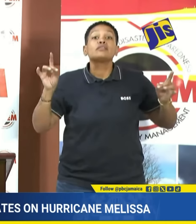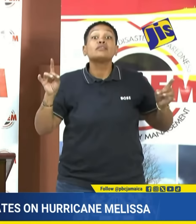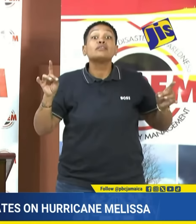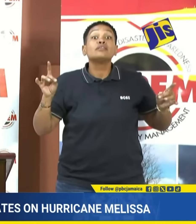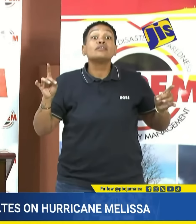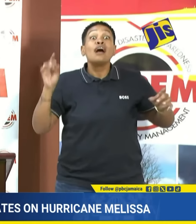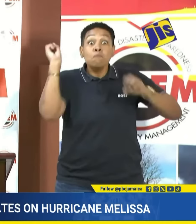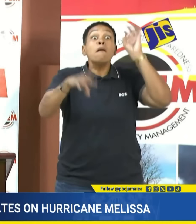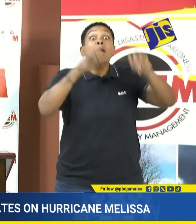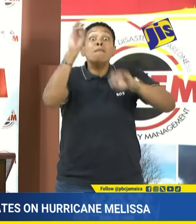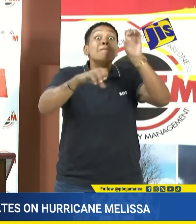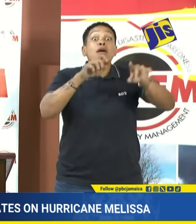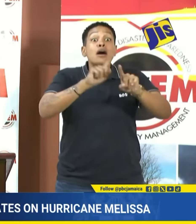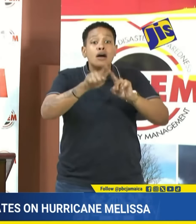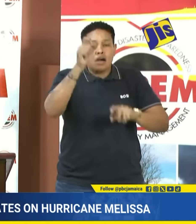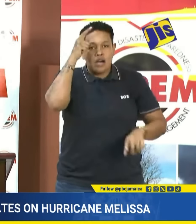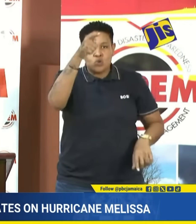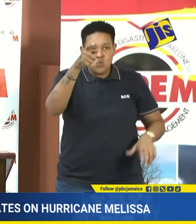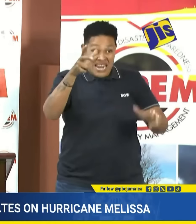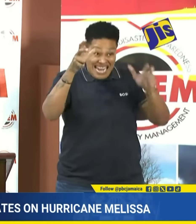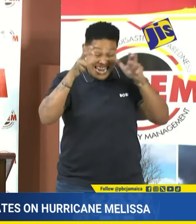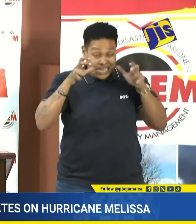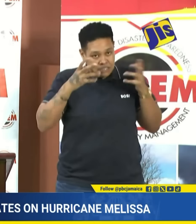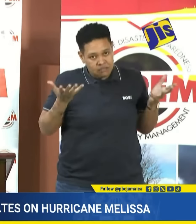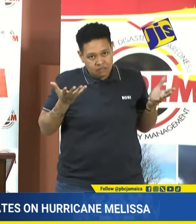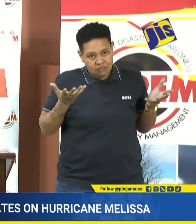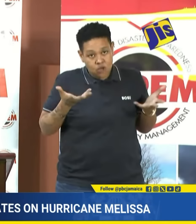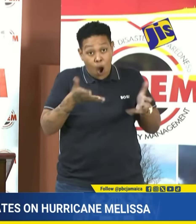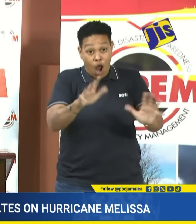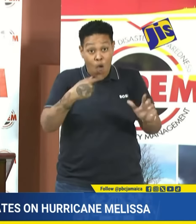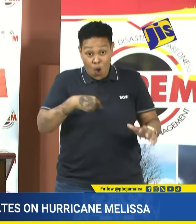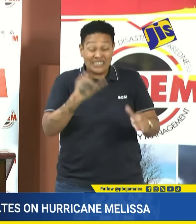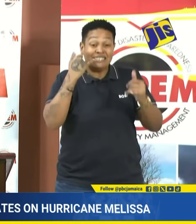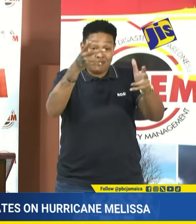loud as you will allow us to speak.